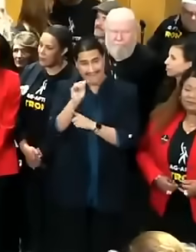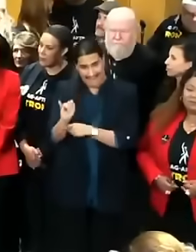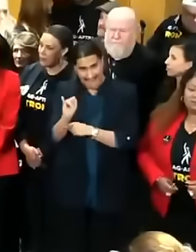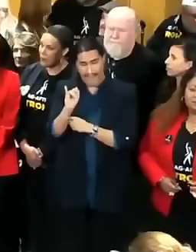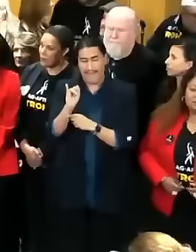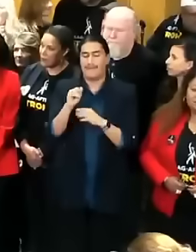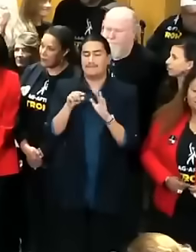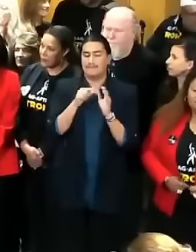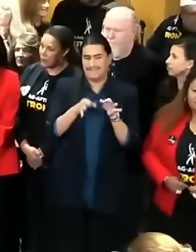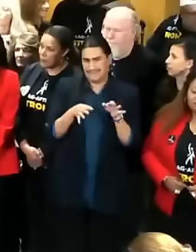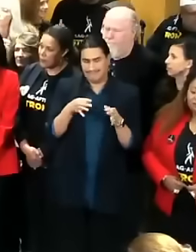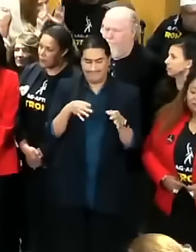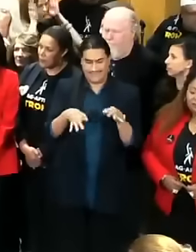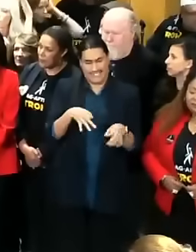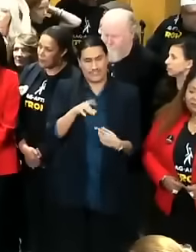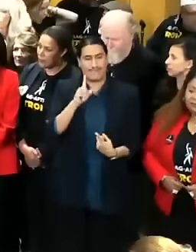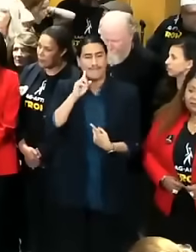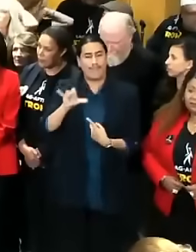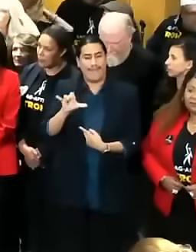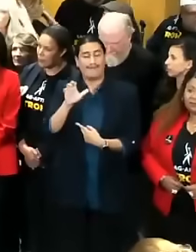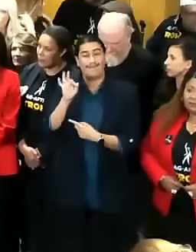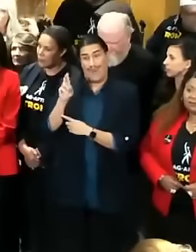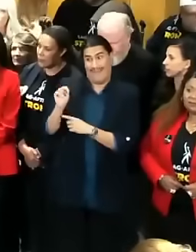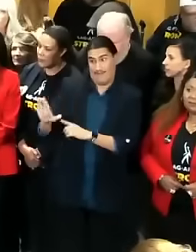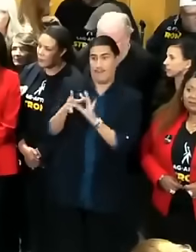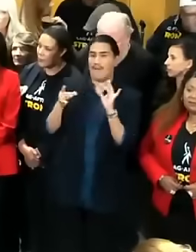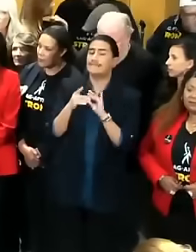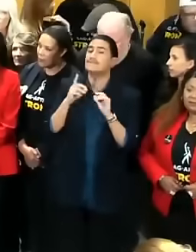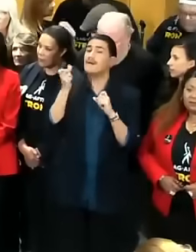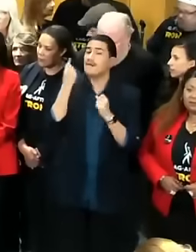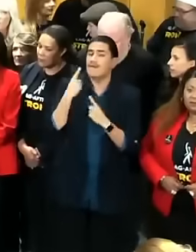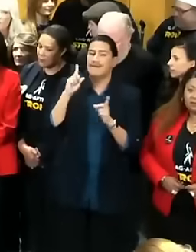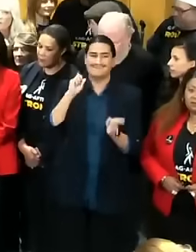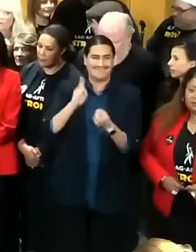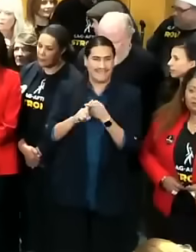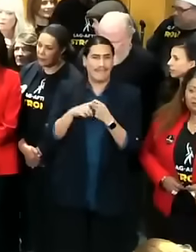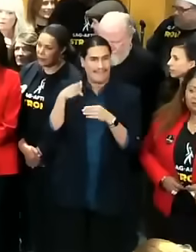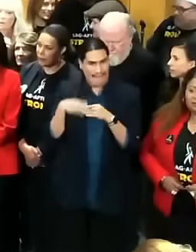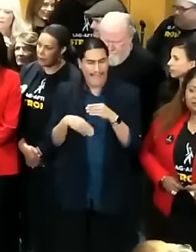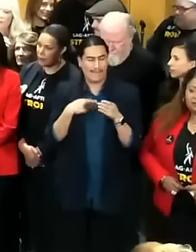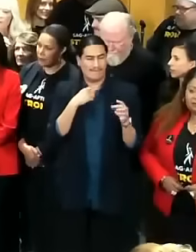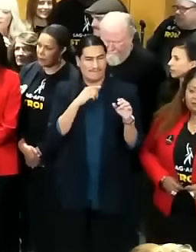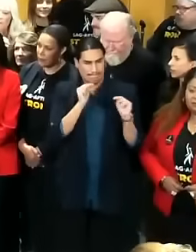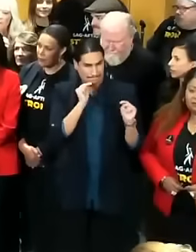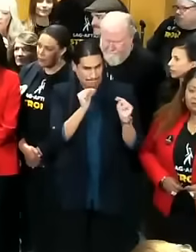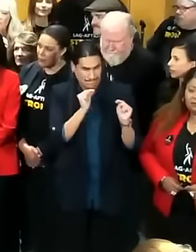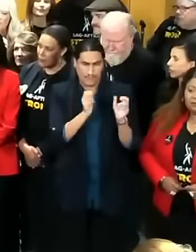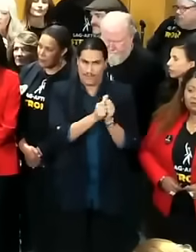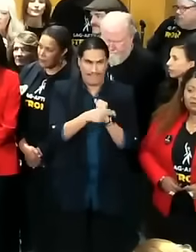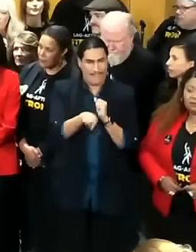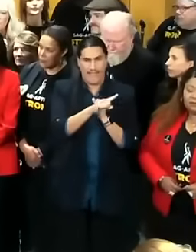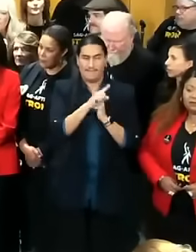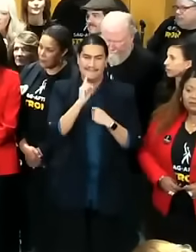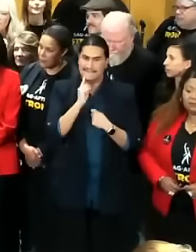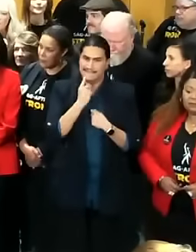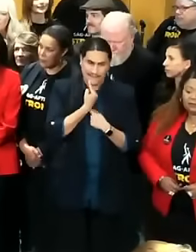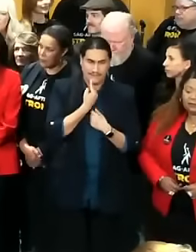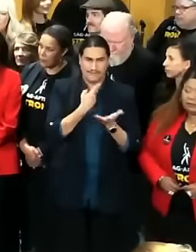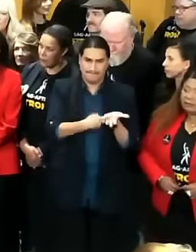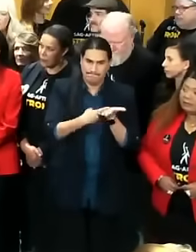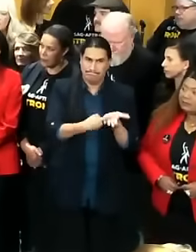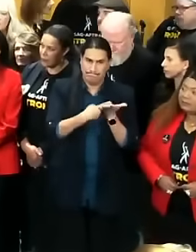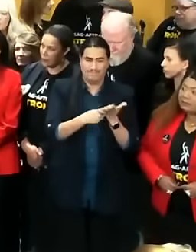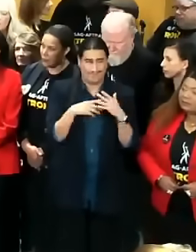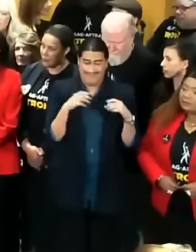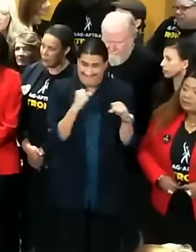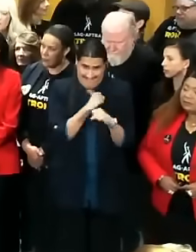and Fran mentioned this, referenced this in her remarks, is up until the very end, we were engaged in a very serious fight